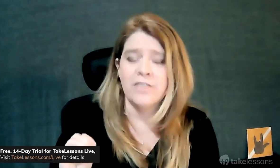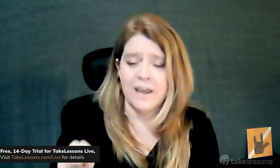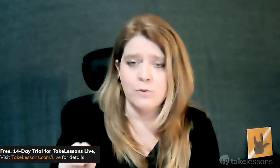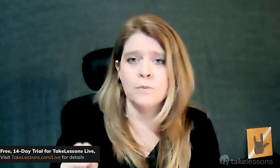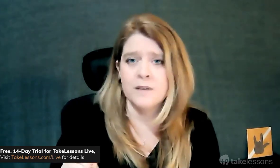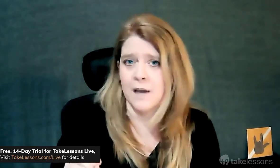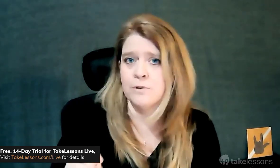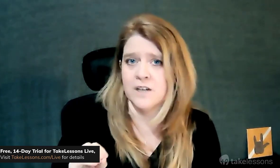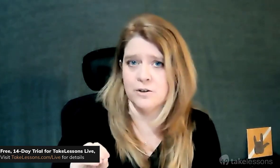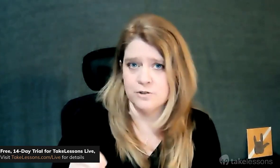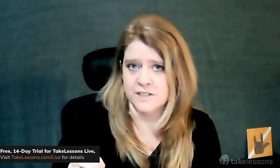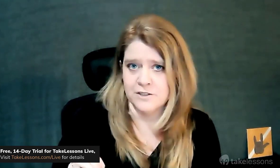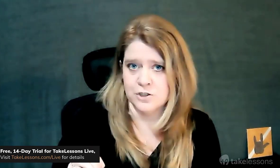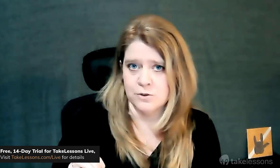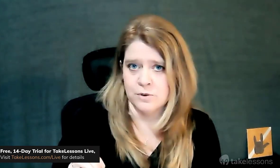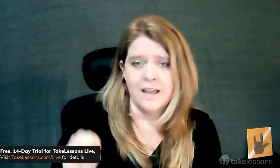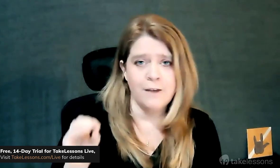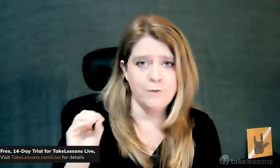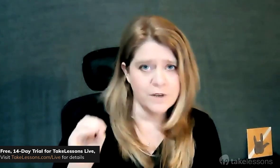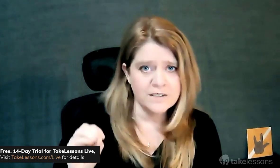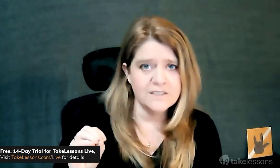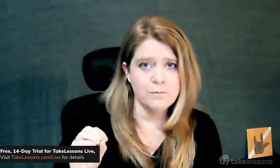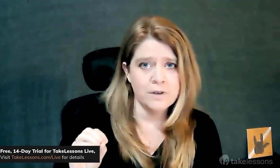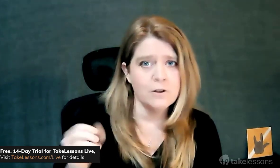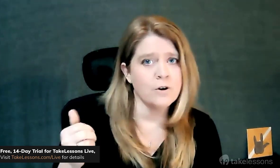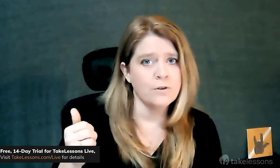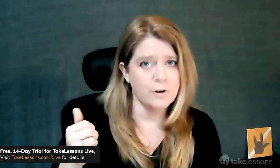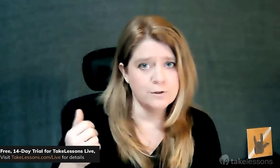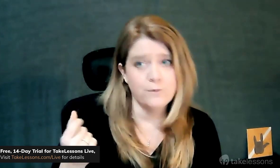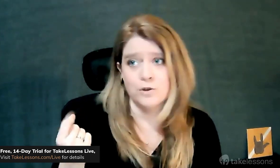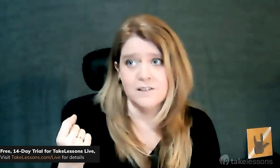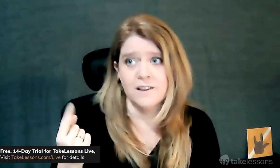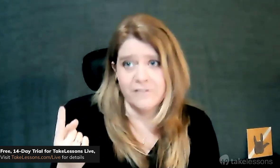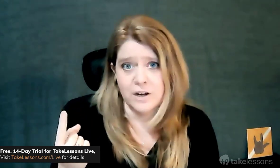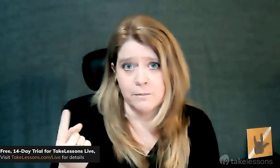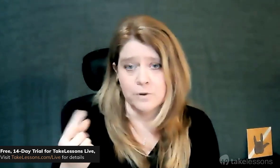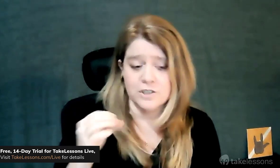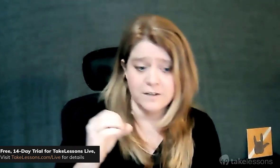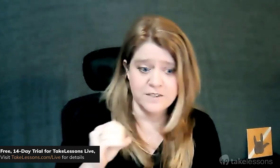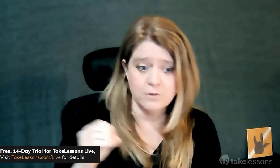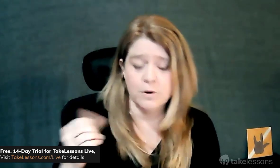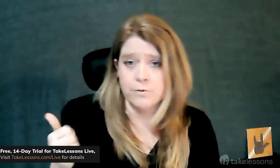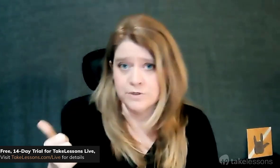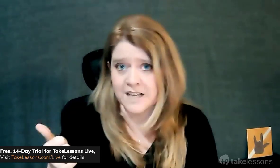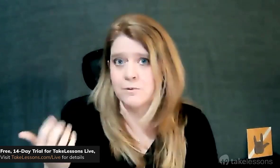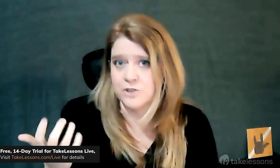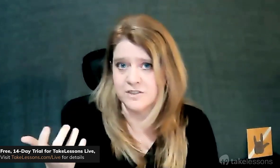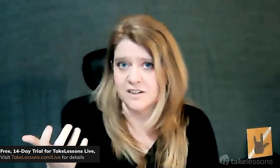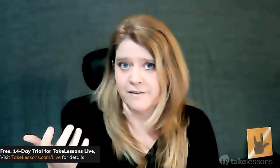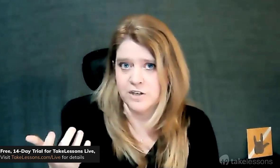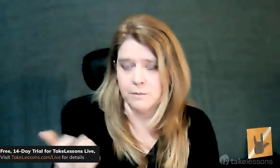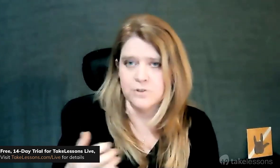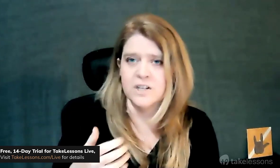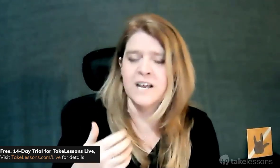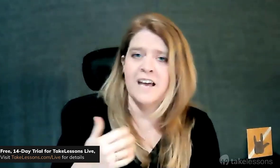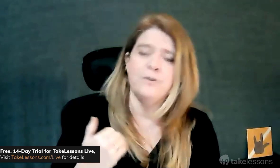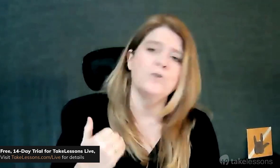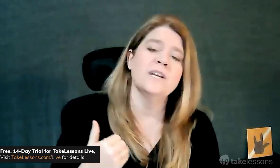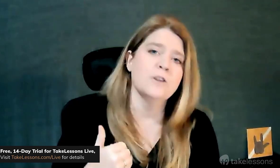will be able to understand you. If you can simply learn those first 11 numbers, so you have 0 through 10, which is 11 numbers. If you can learn